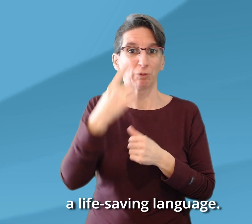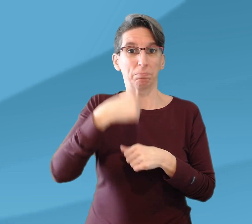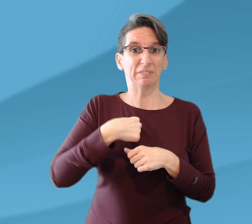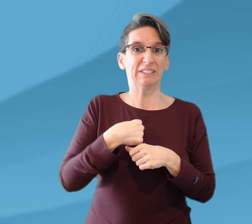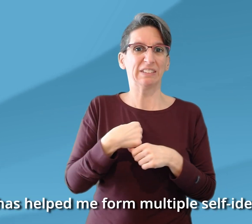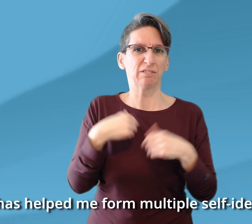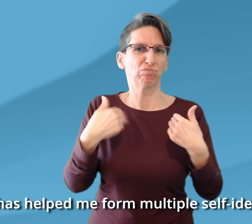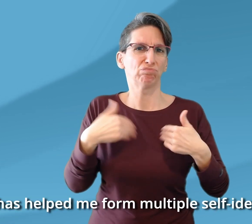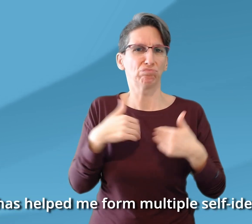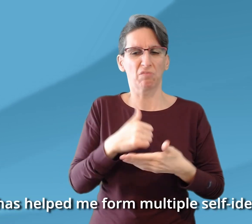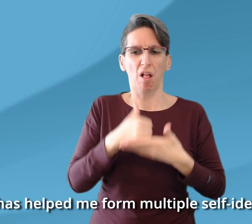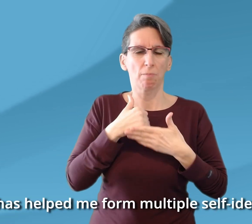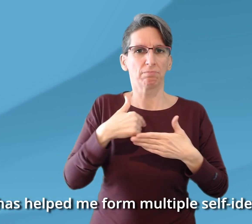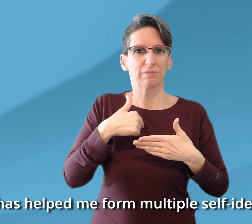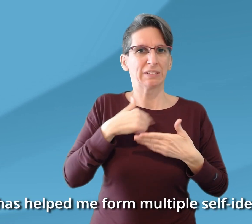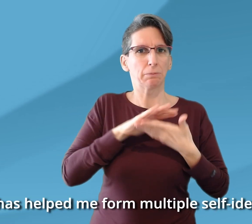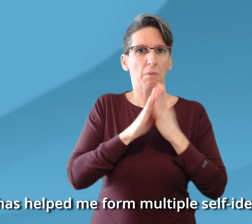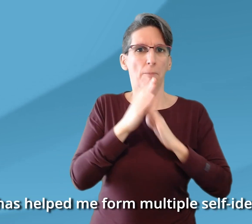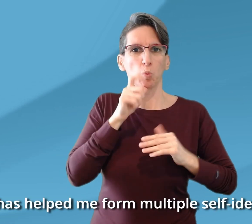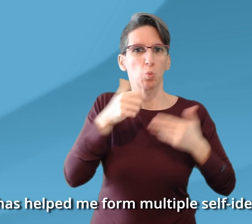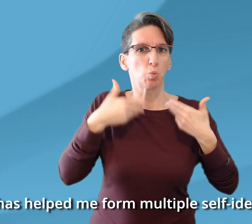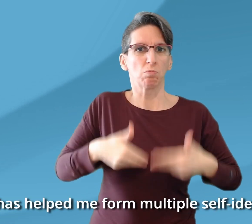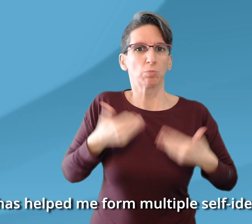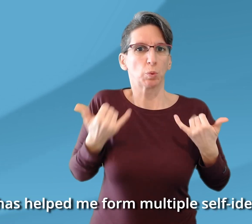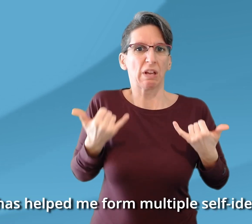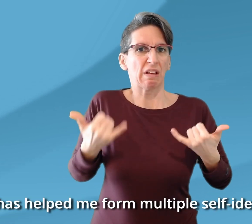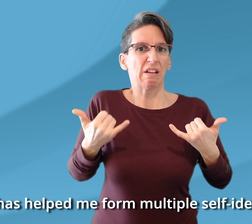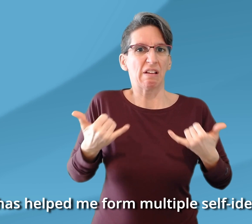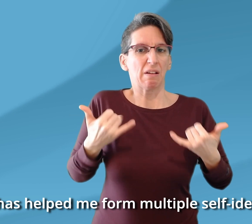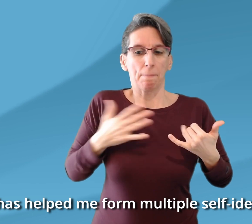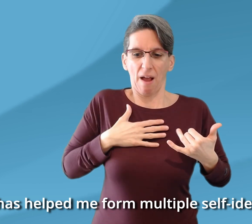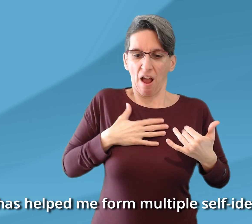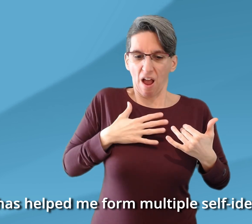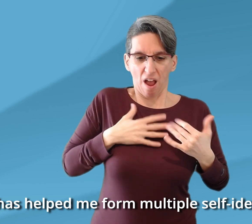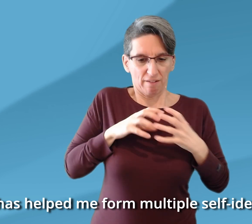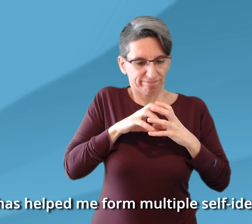It has helped me form multiple self-identities.